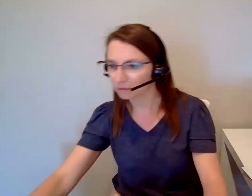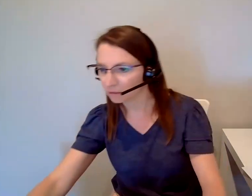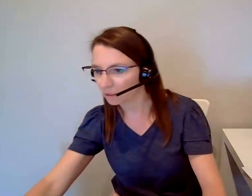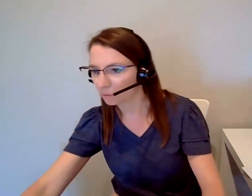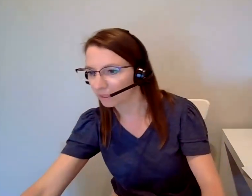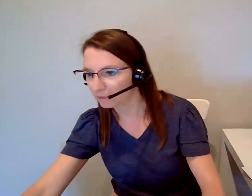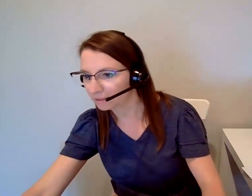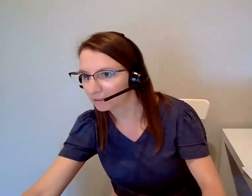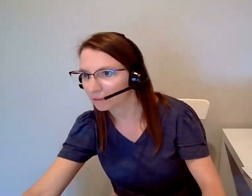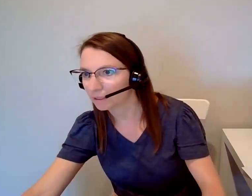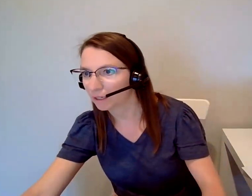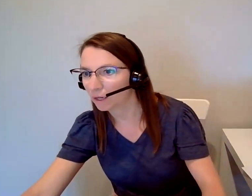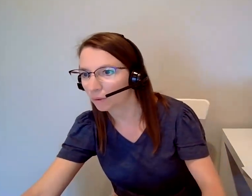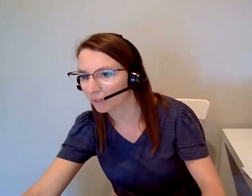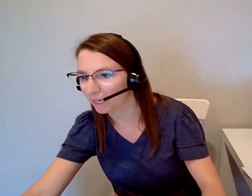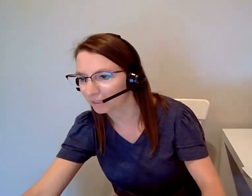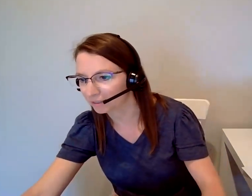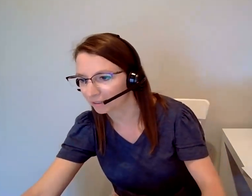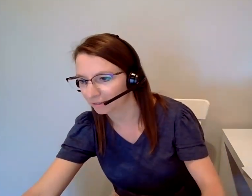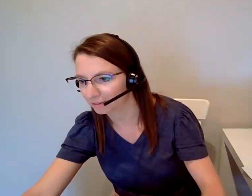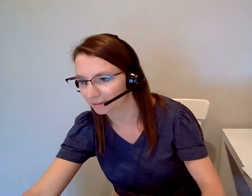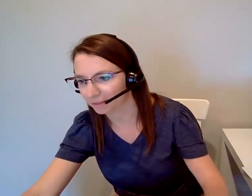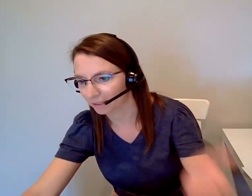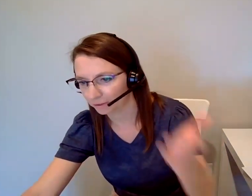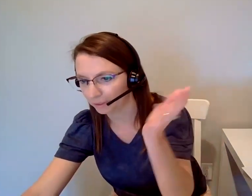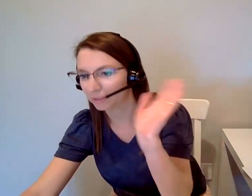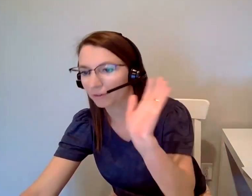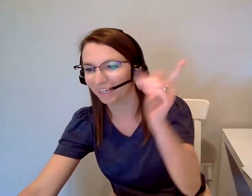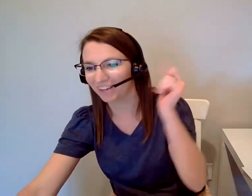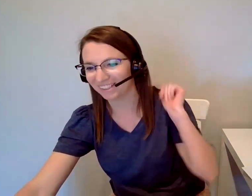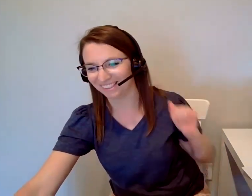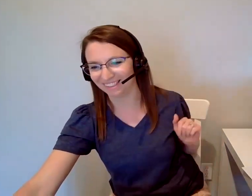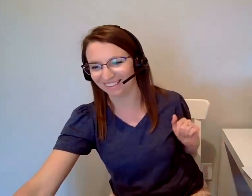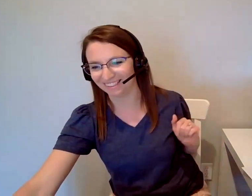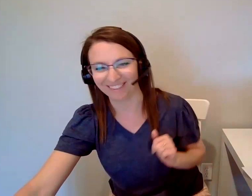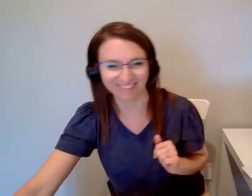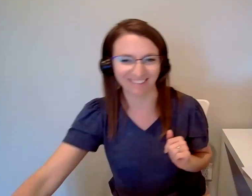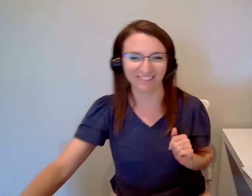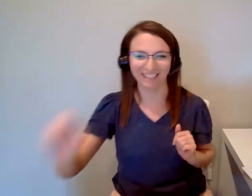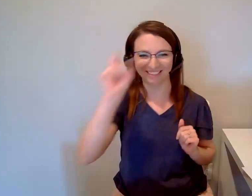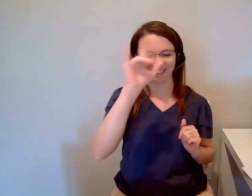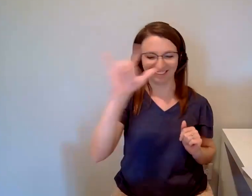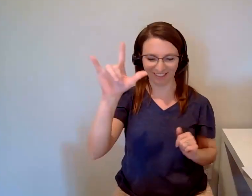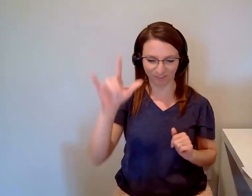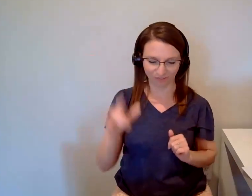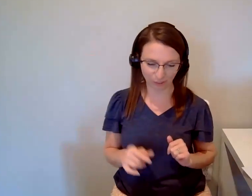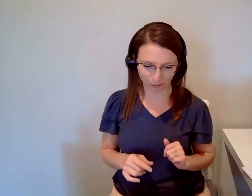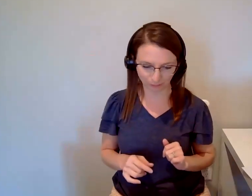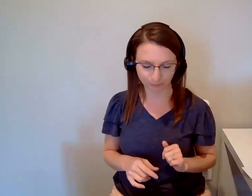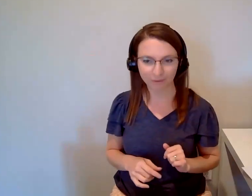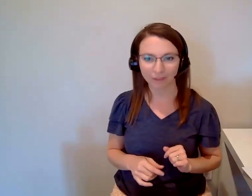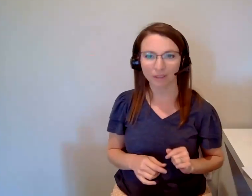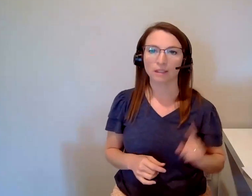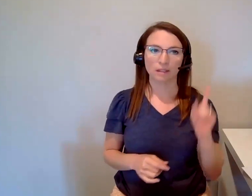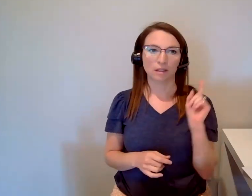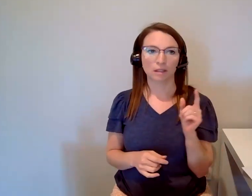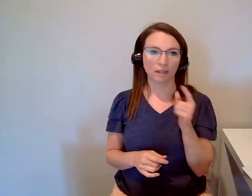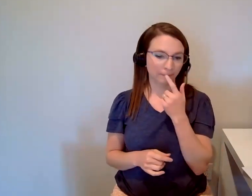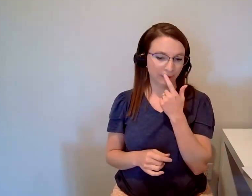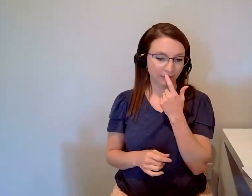We're typing Oh, it in. Maybe you're not oh, seeing. okay. It's not showing. Okay, now I see it. Now I see it. Okay, skill. Very good.